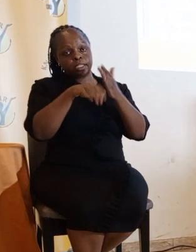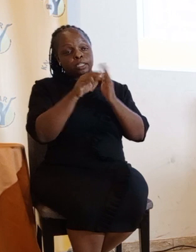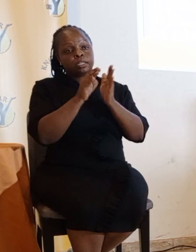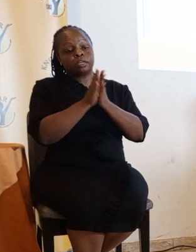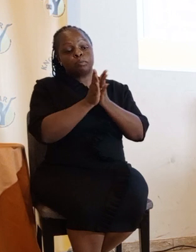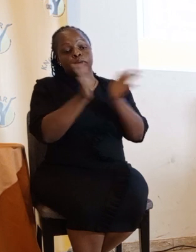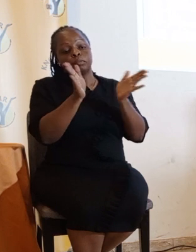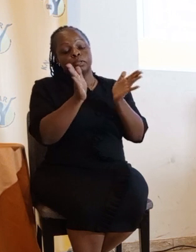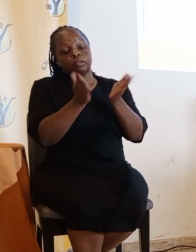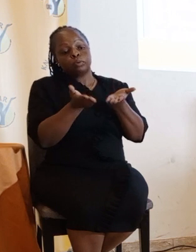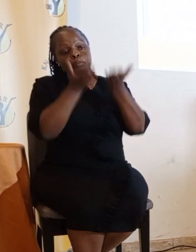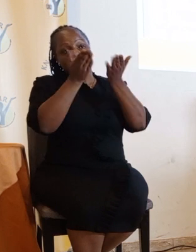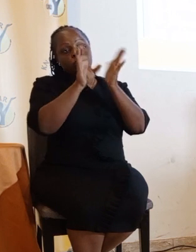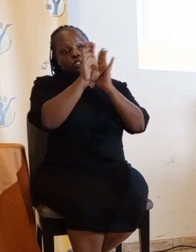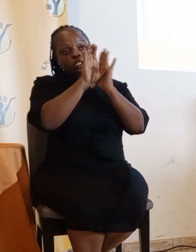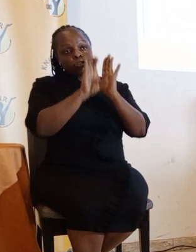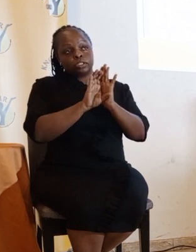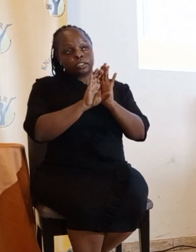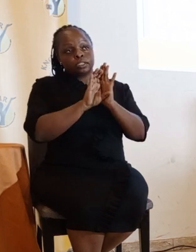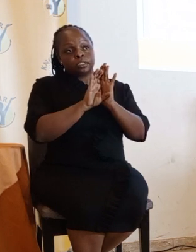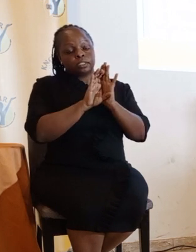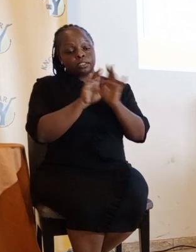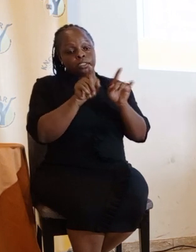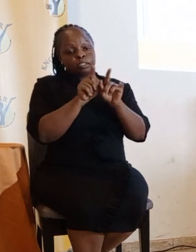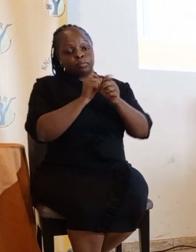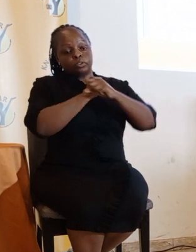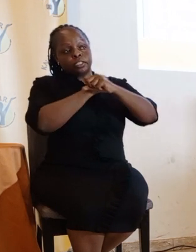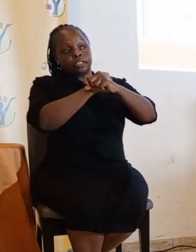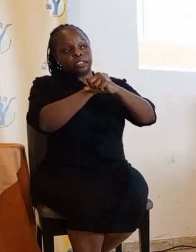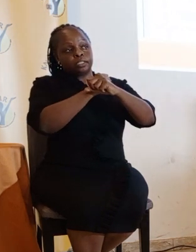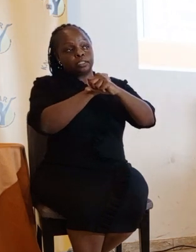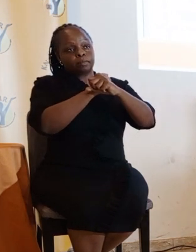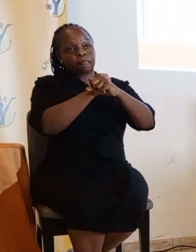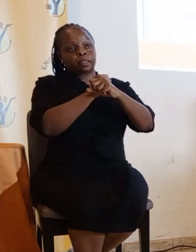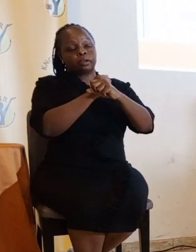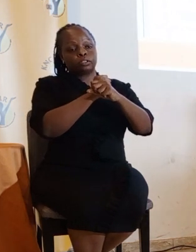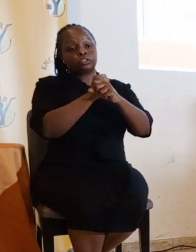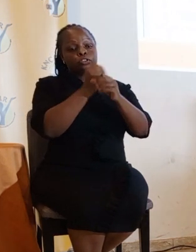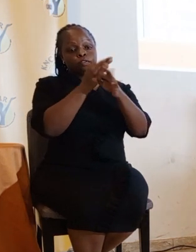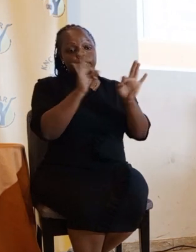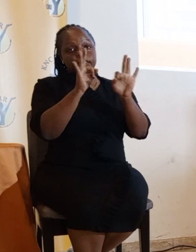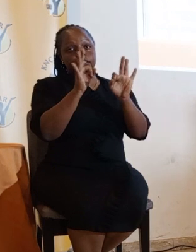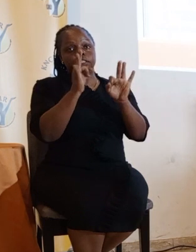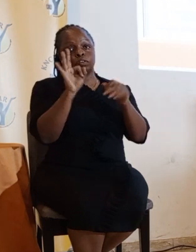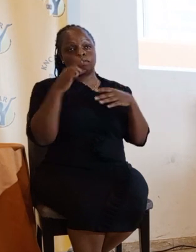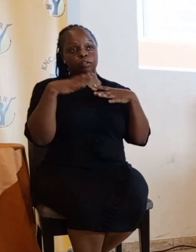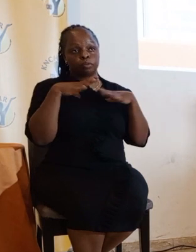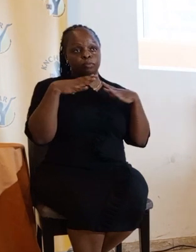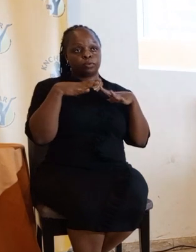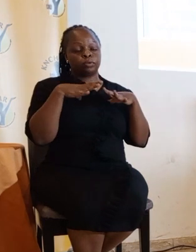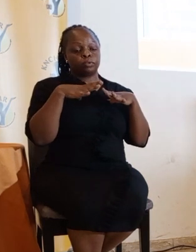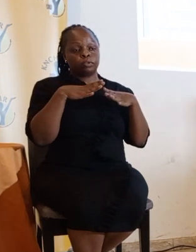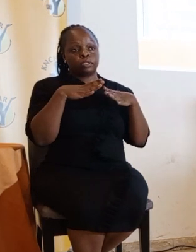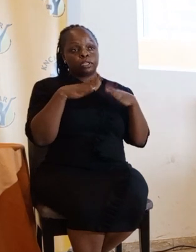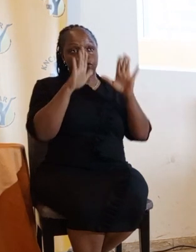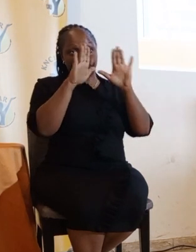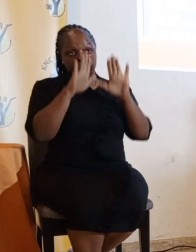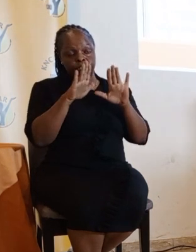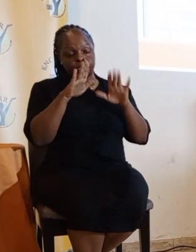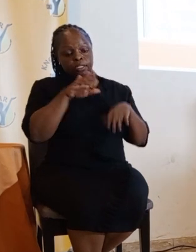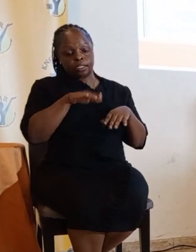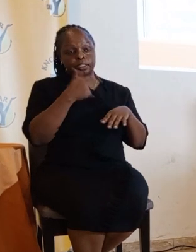Republic, promote constitutionalism, and to protect the sovereignty of the people. Distinguished ladies